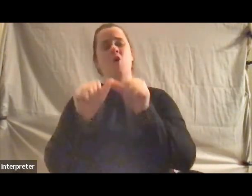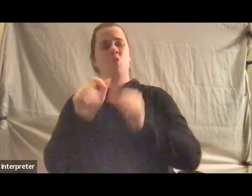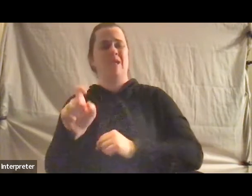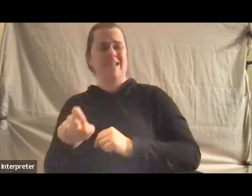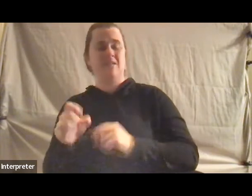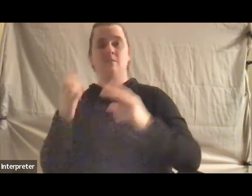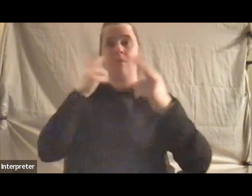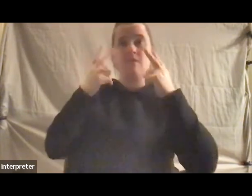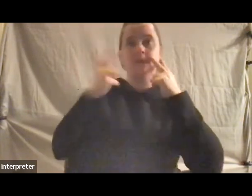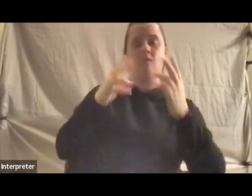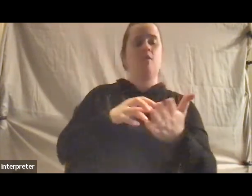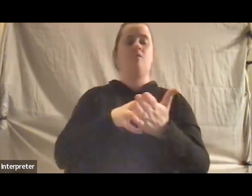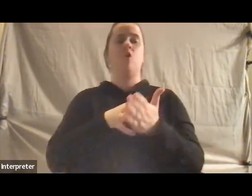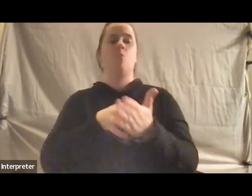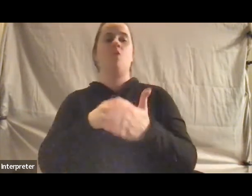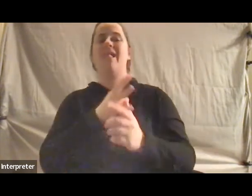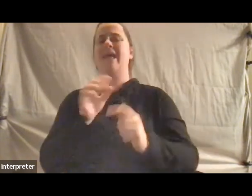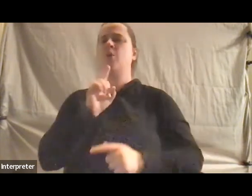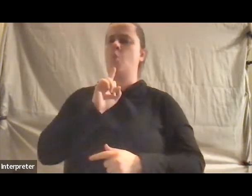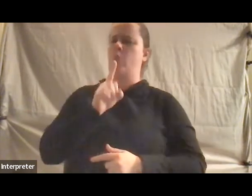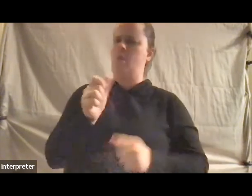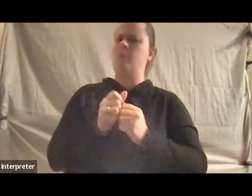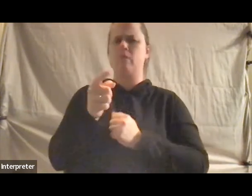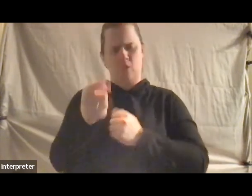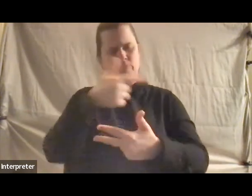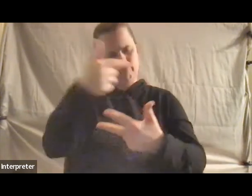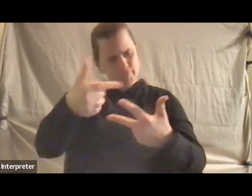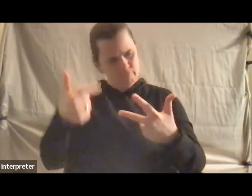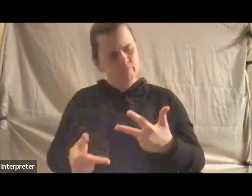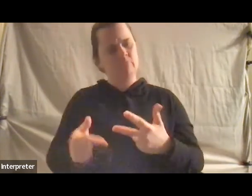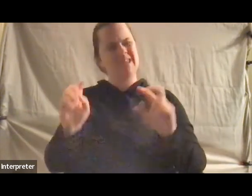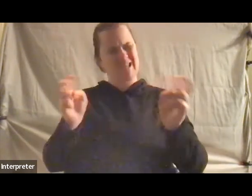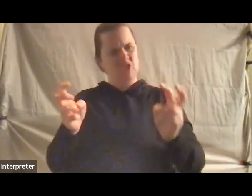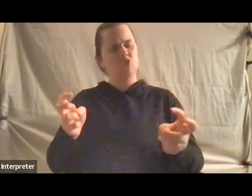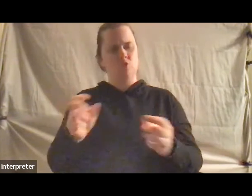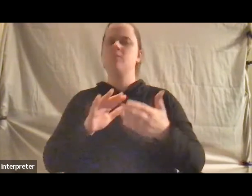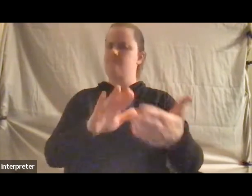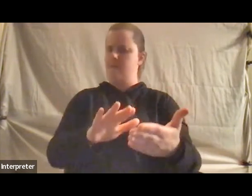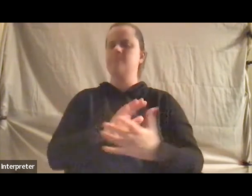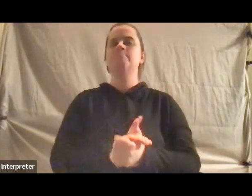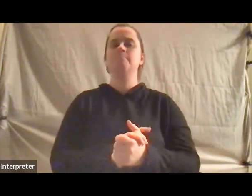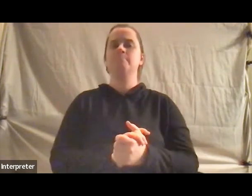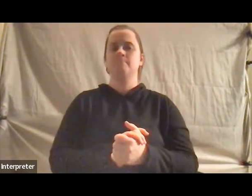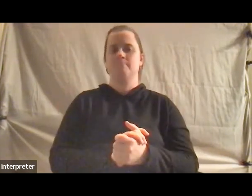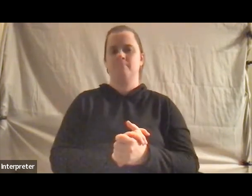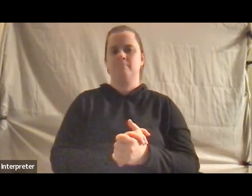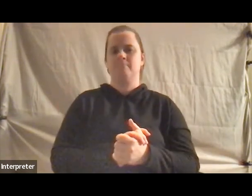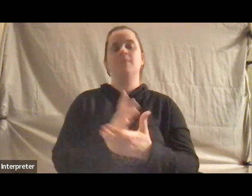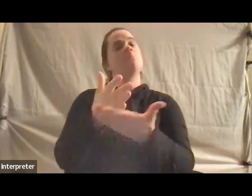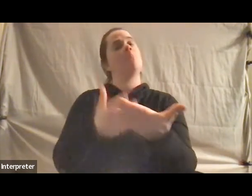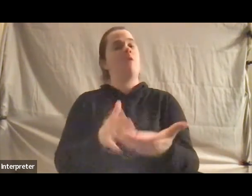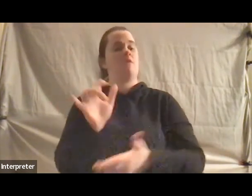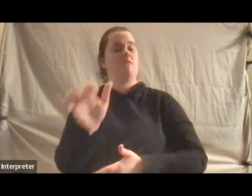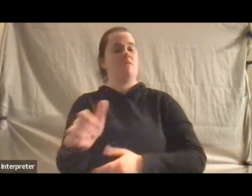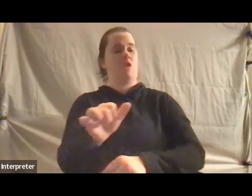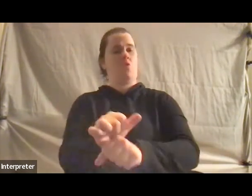visible, vulnerable, and real with you on the issues that lie before us. As a part of this work, I